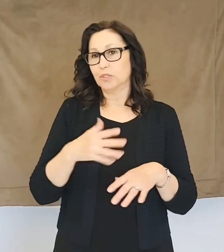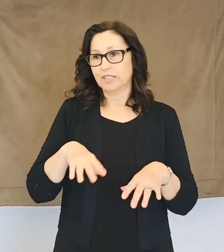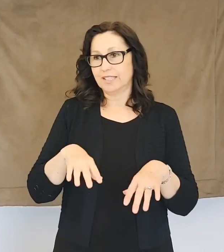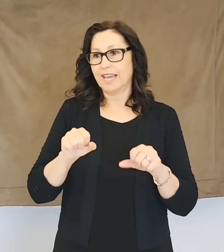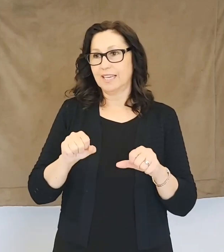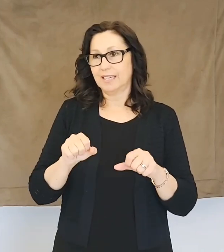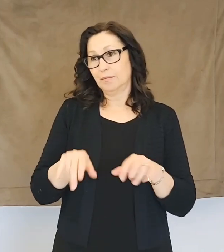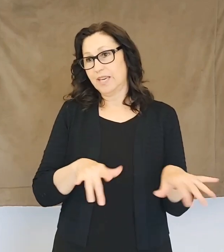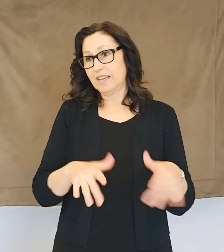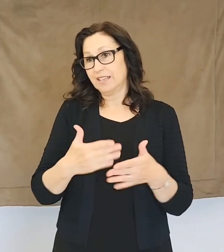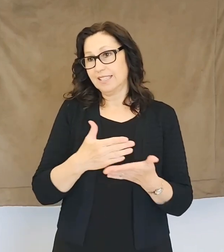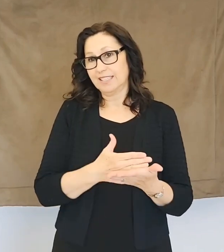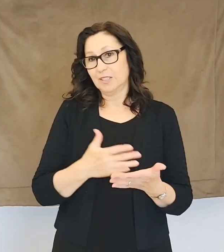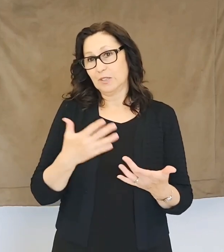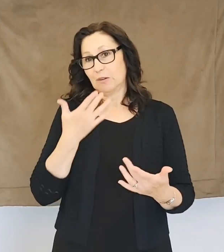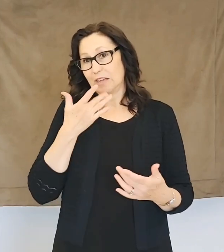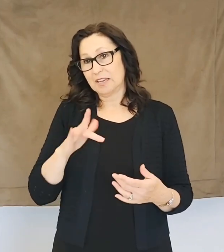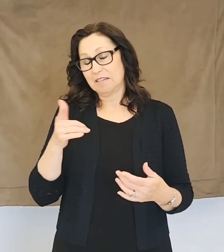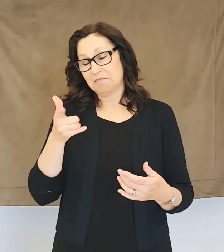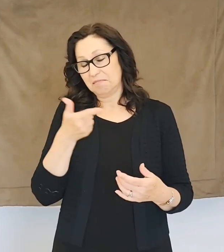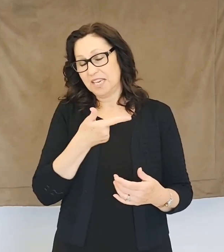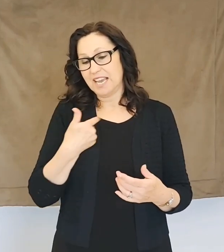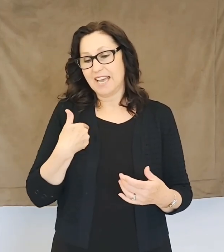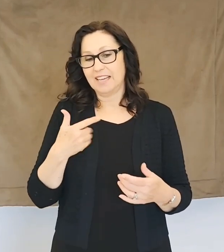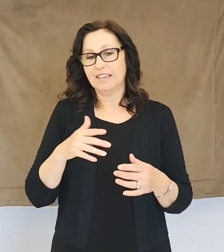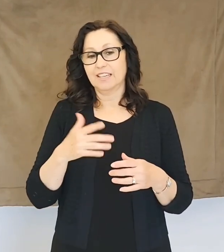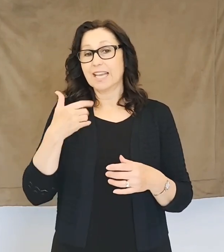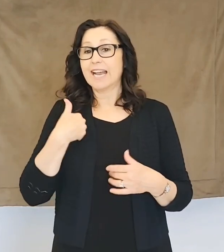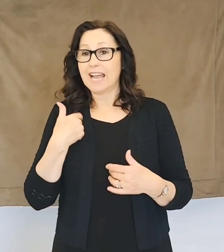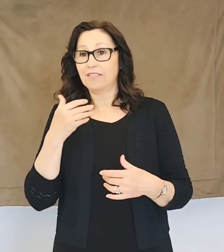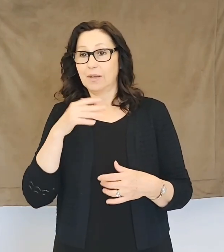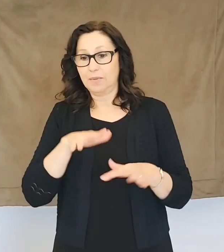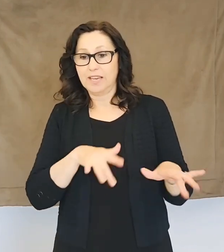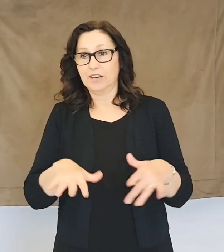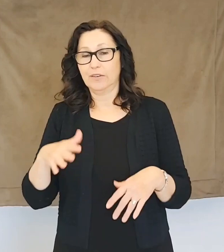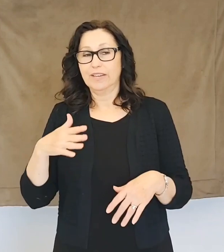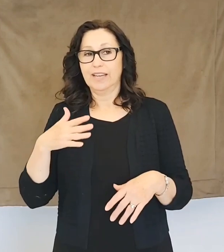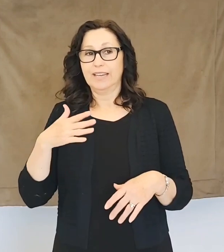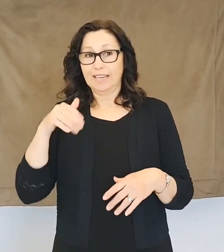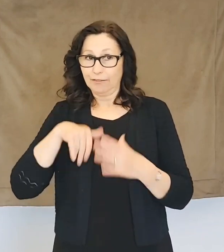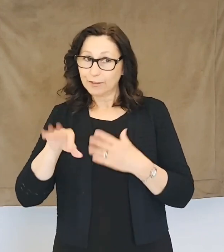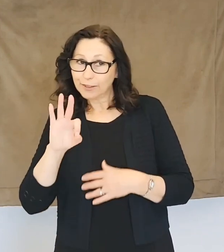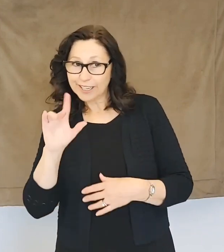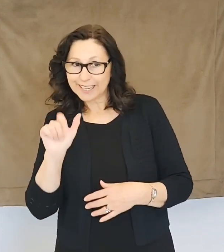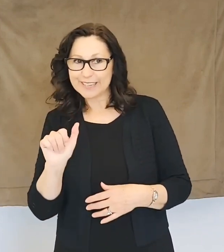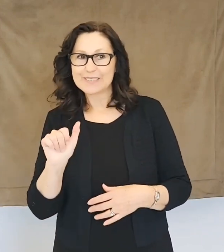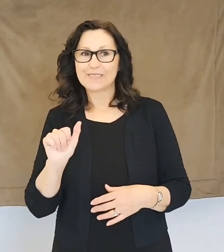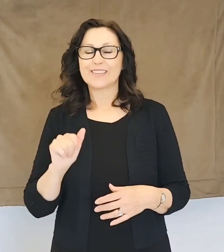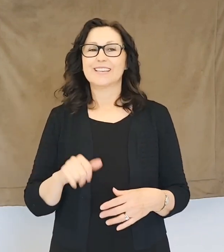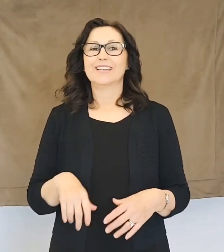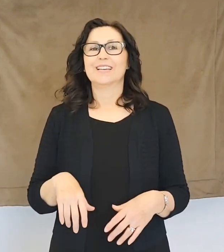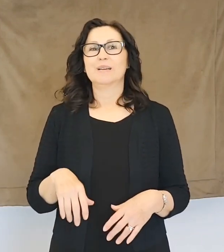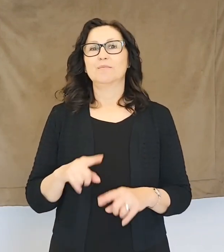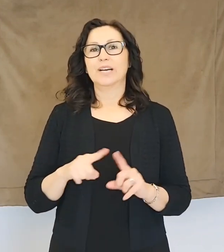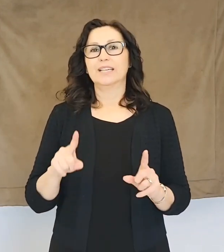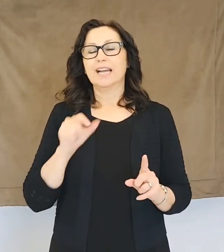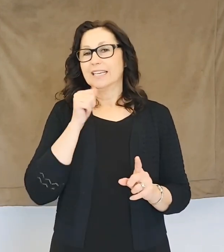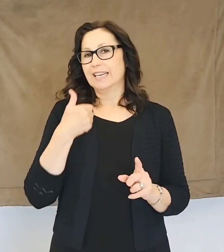was taking piano lessons, so lucky he had, because I have a piano in Florida, but I didn't